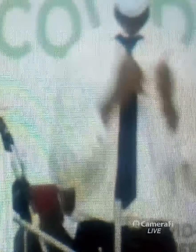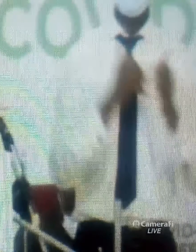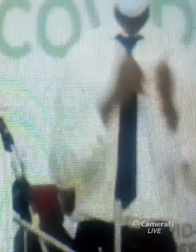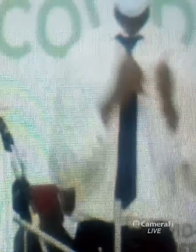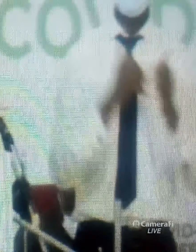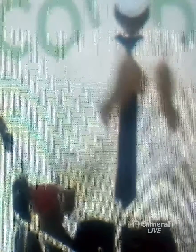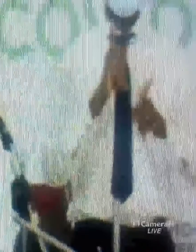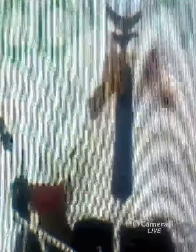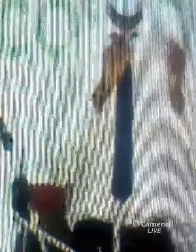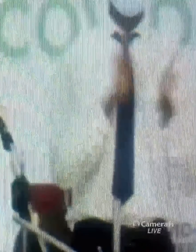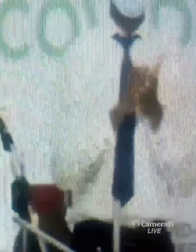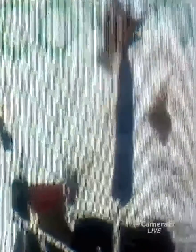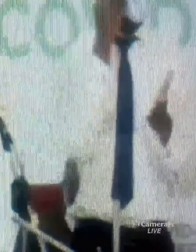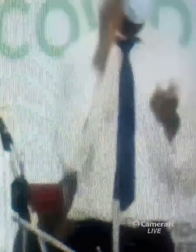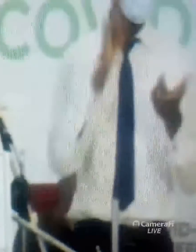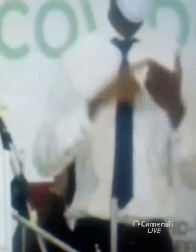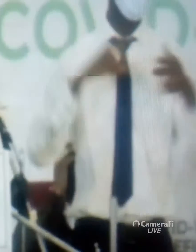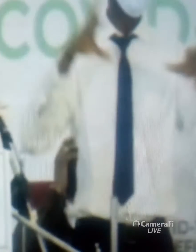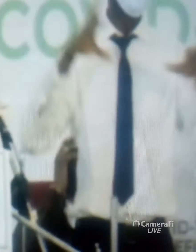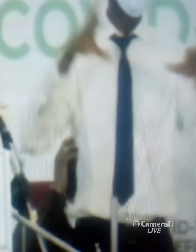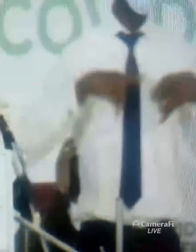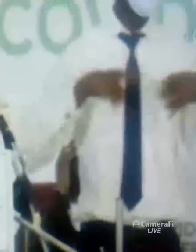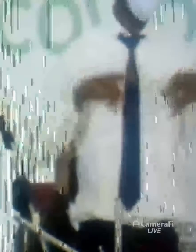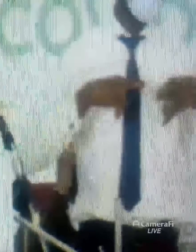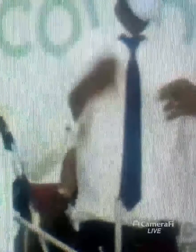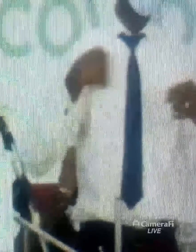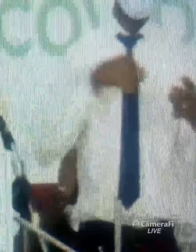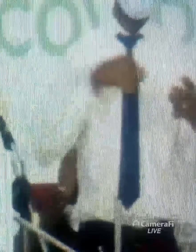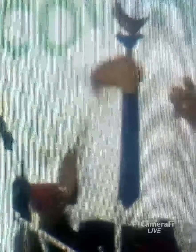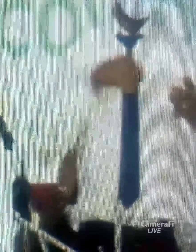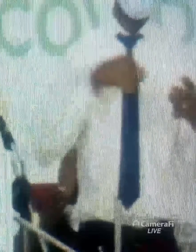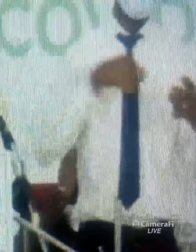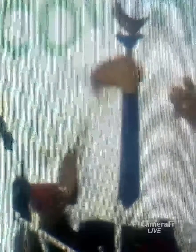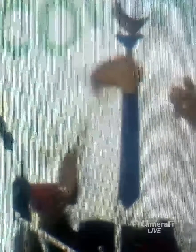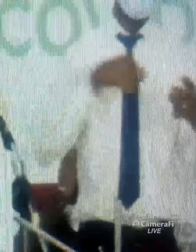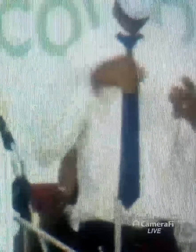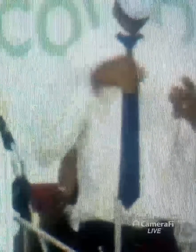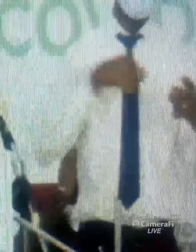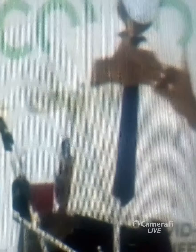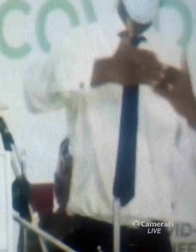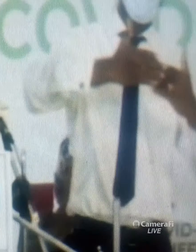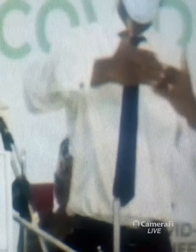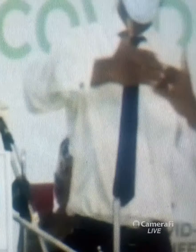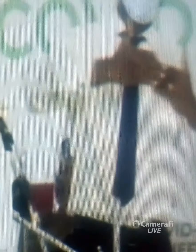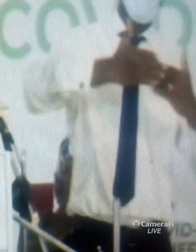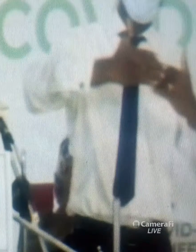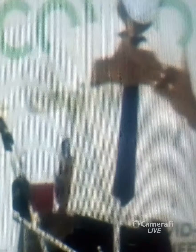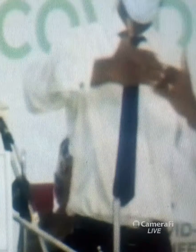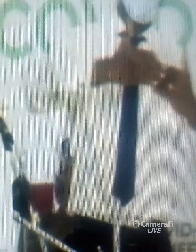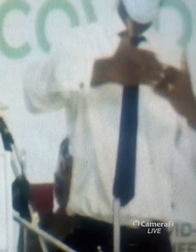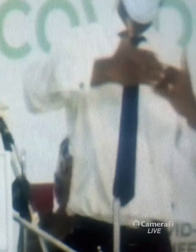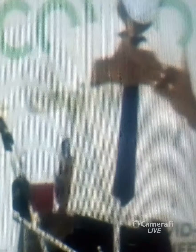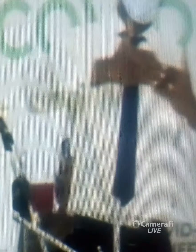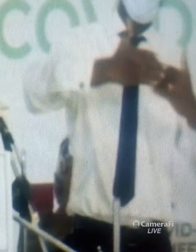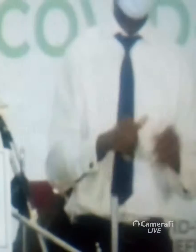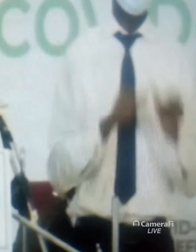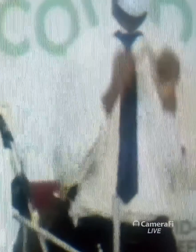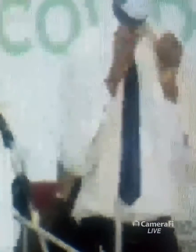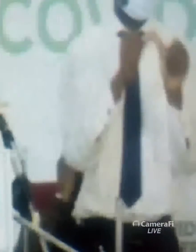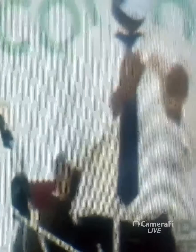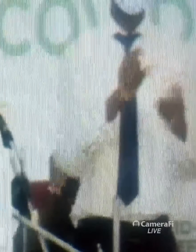retire, particularly at the beginning, that we will ask them to stay and